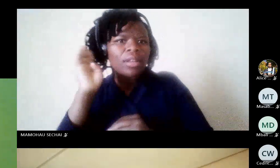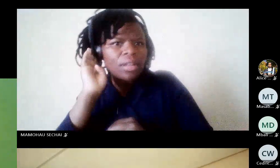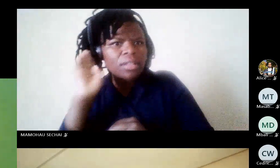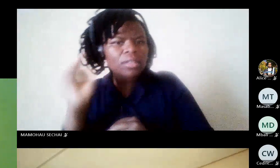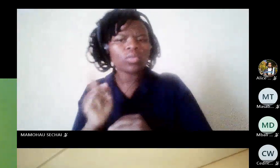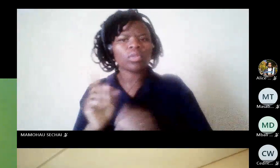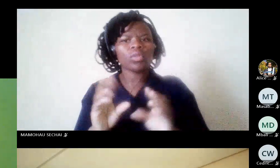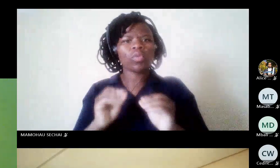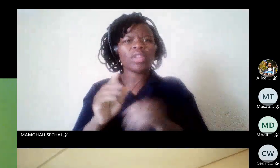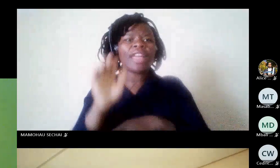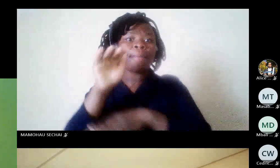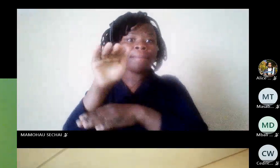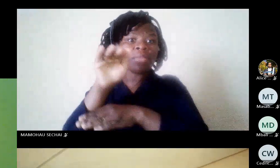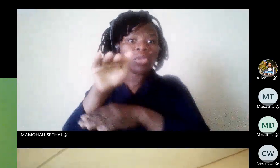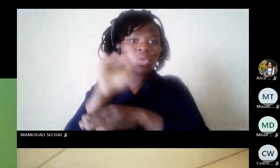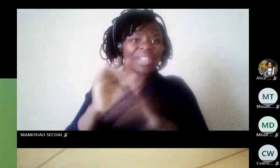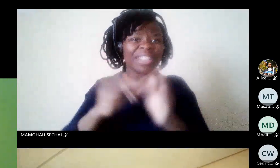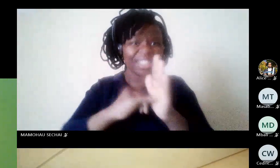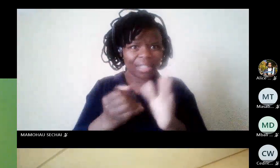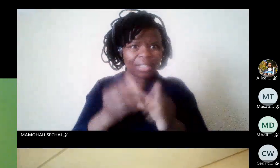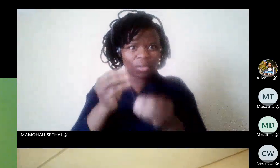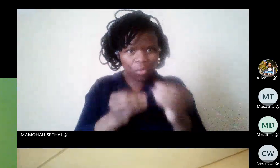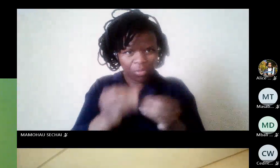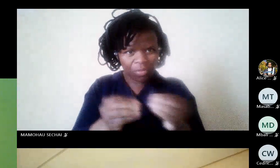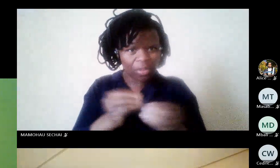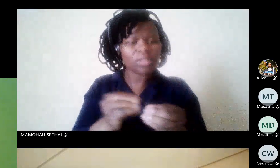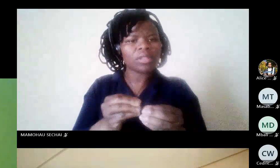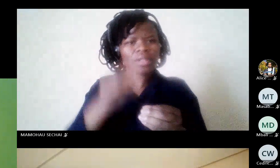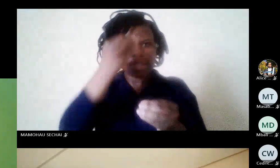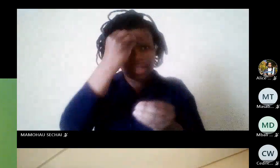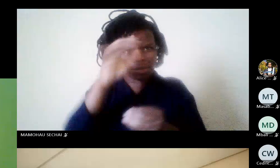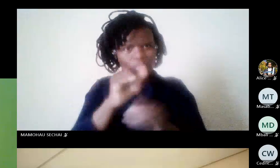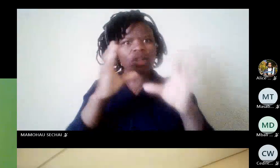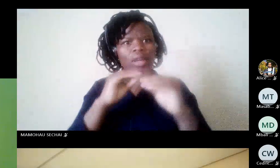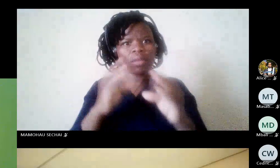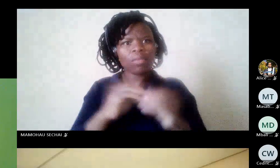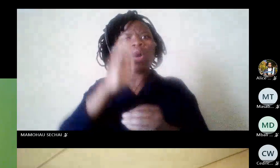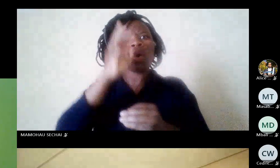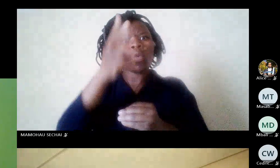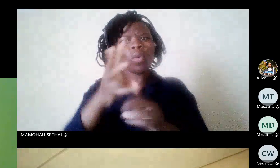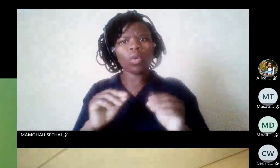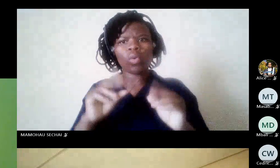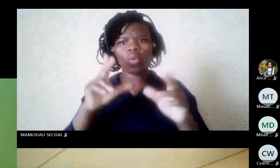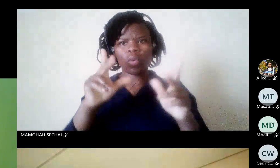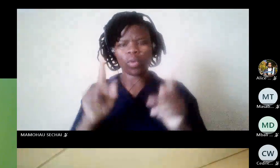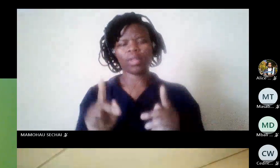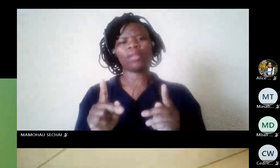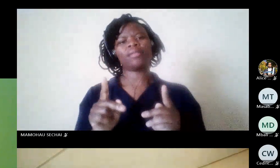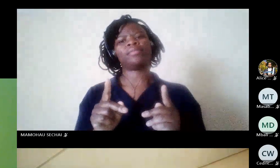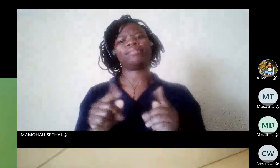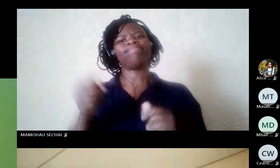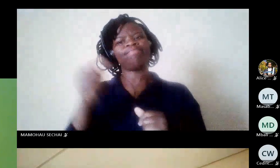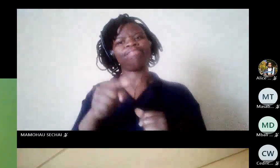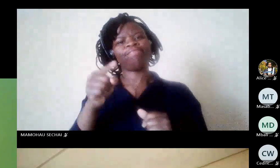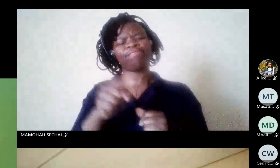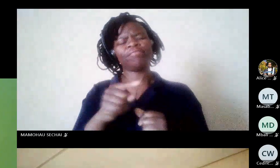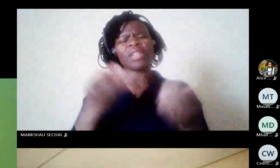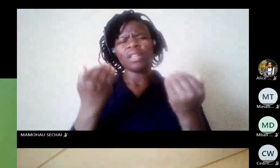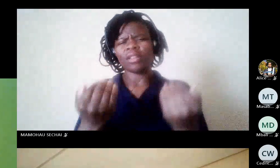beyond just to fix, then that's what he was trying to say. You will then pick up that at that immediate instance,